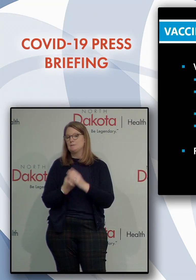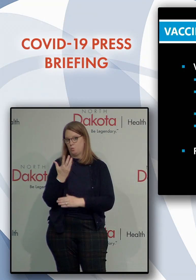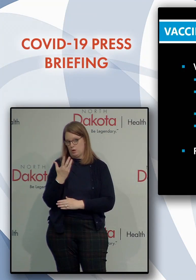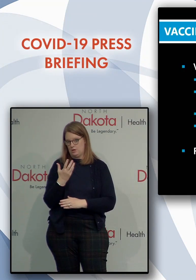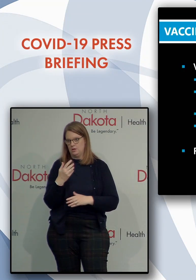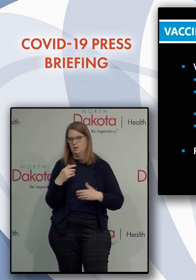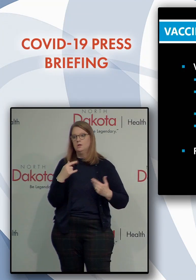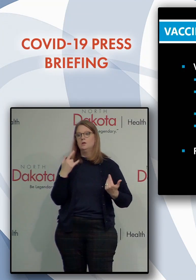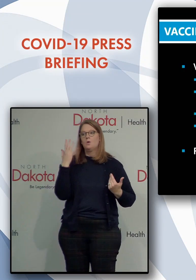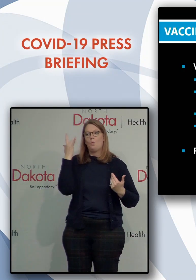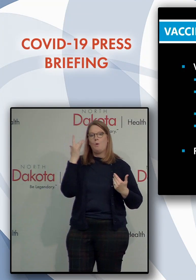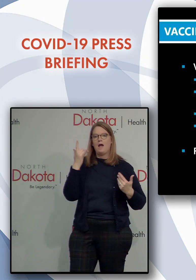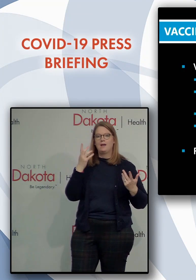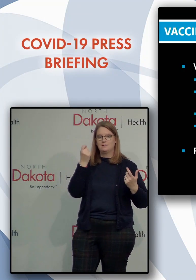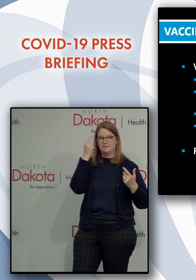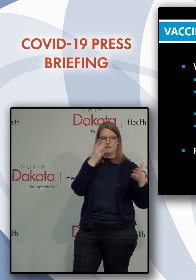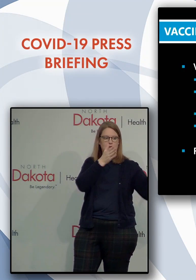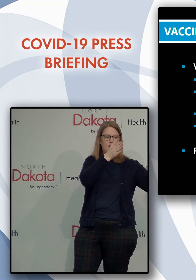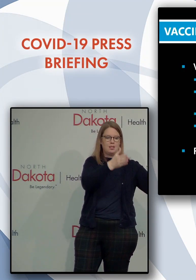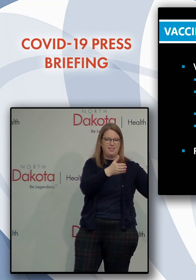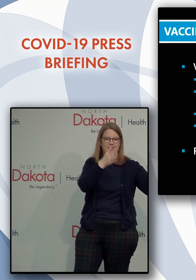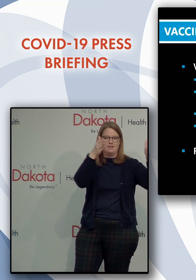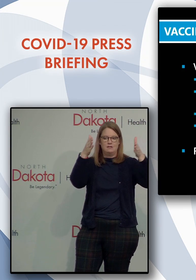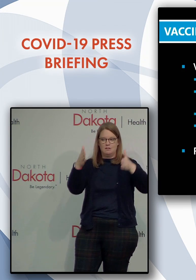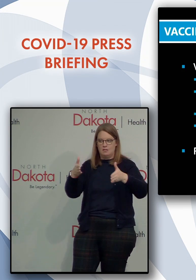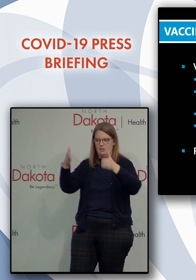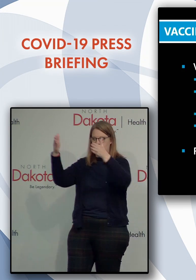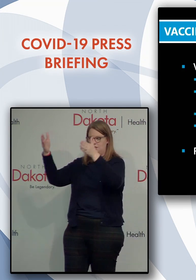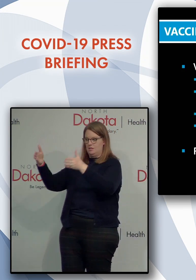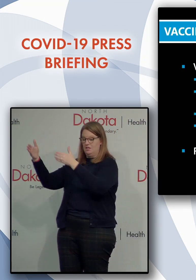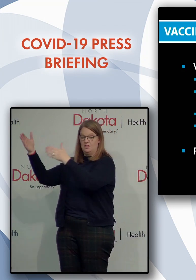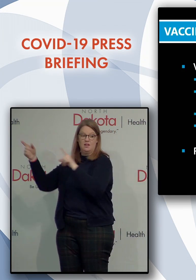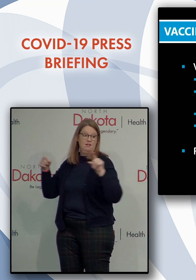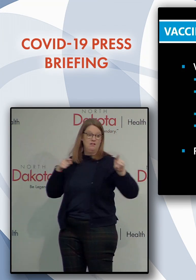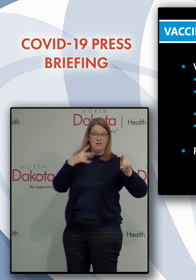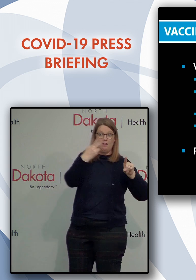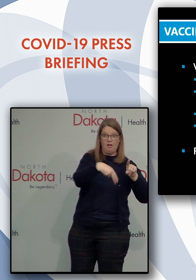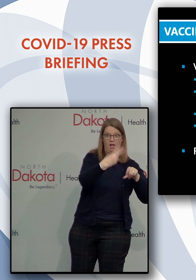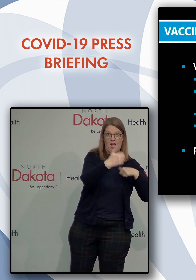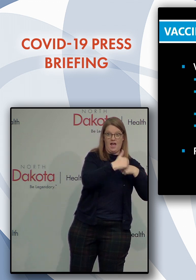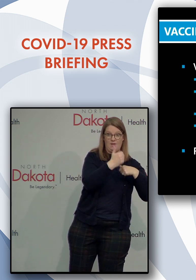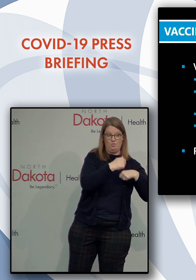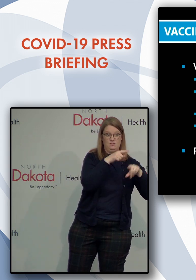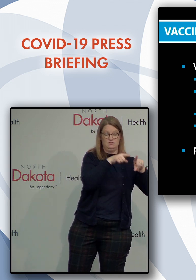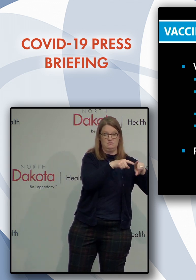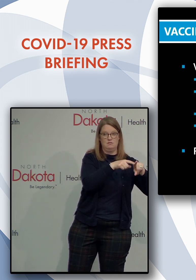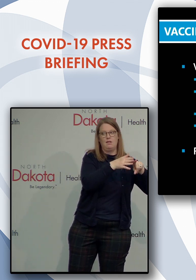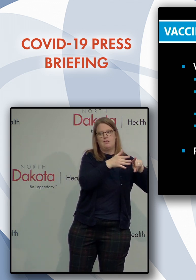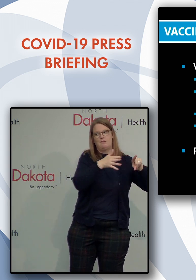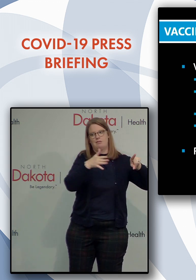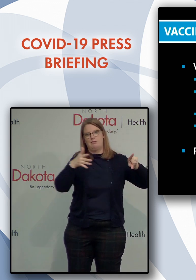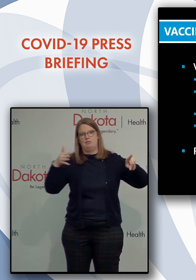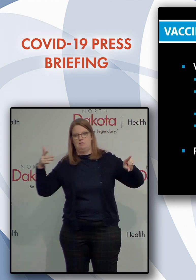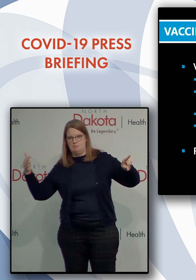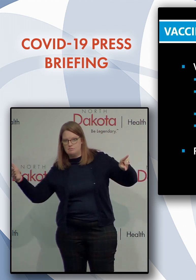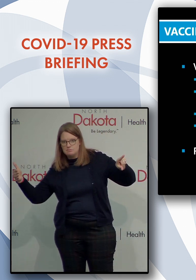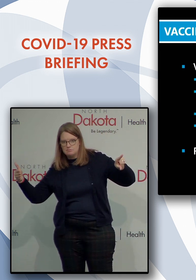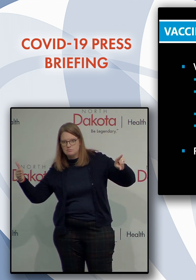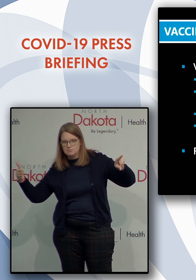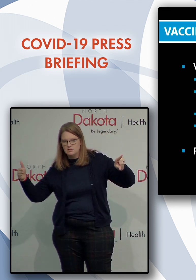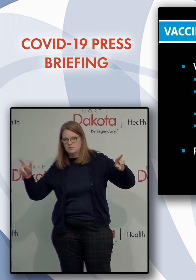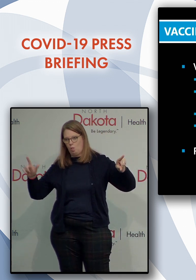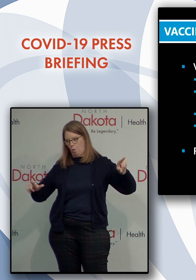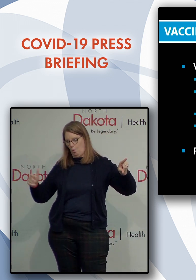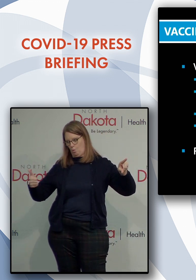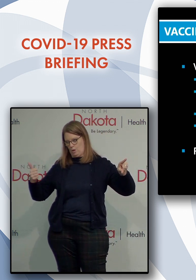are going to move through different phases of people who are at higher risk for severe COVID disease first. It's also